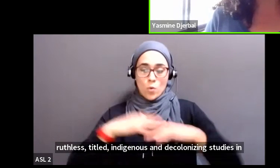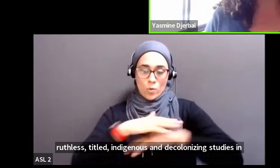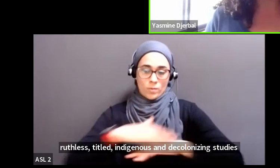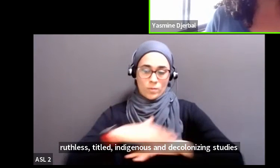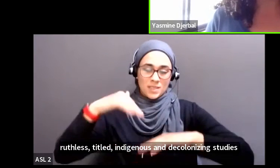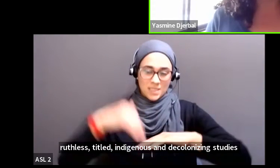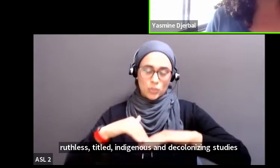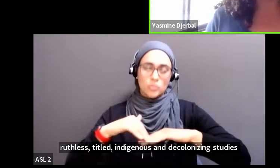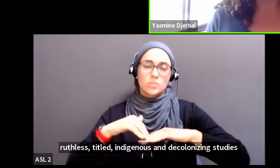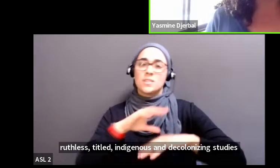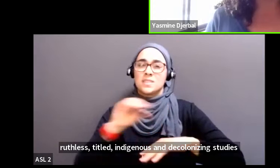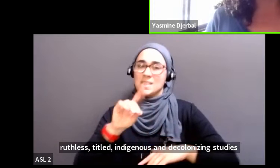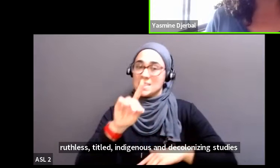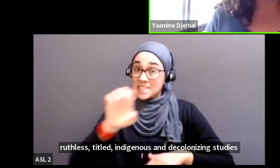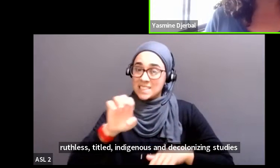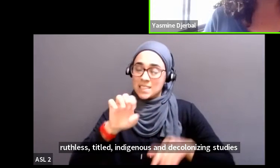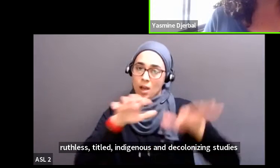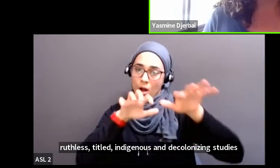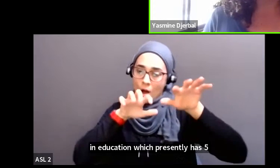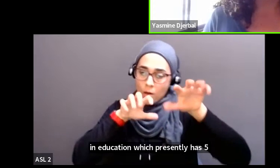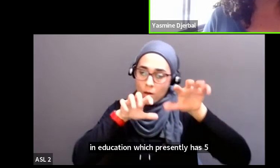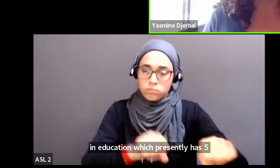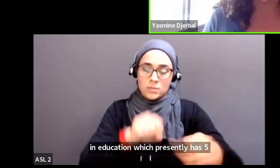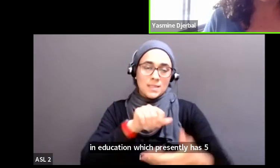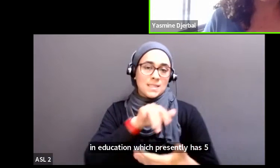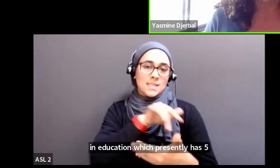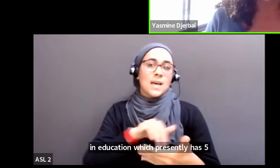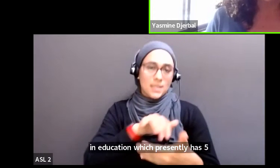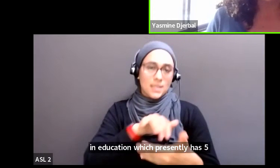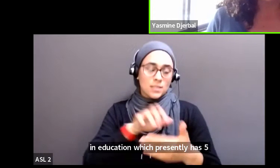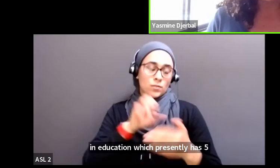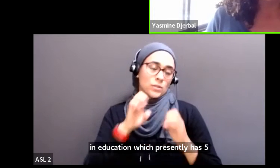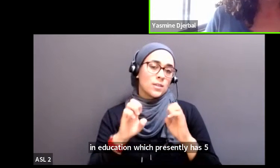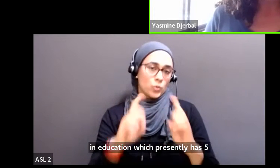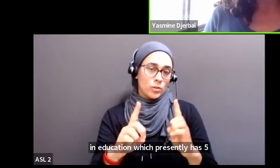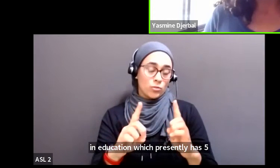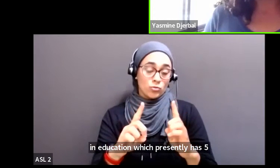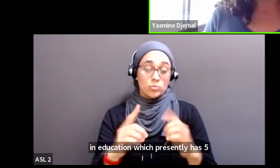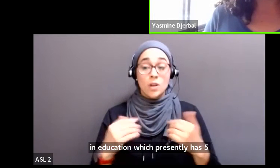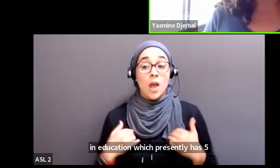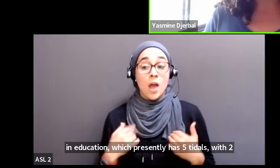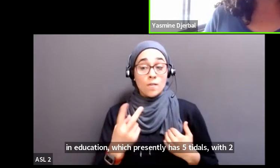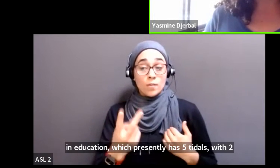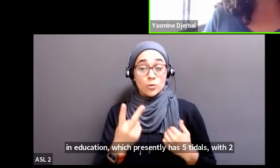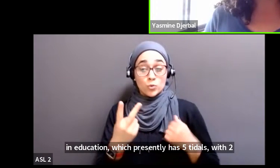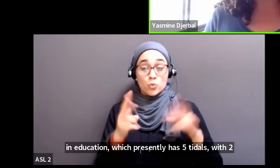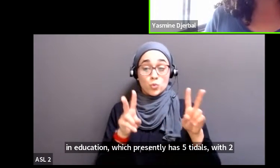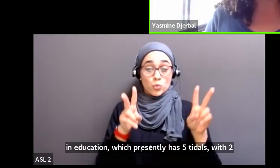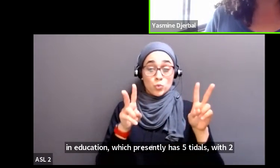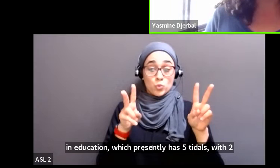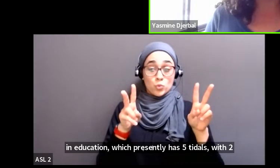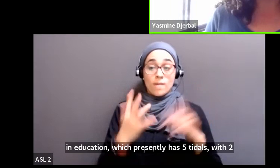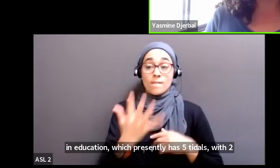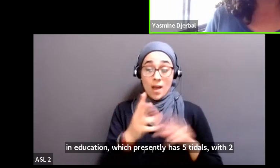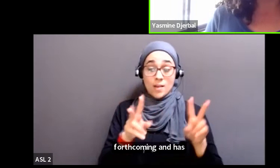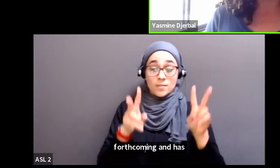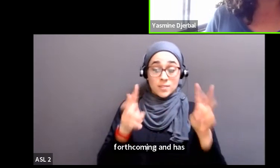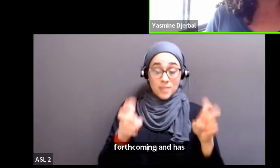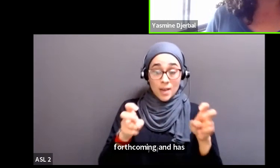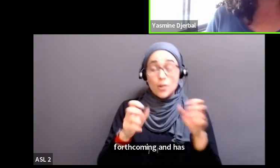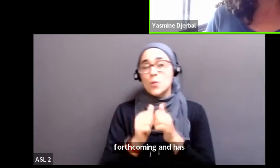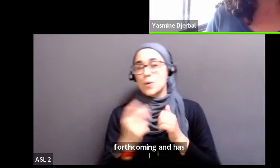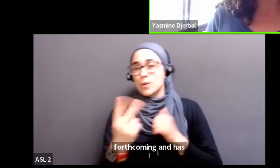which presently has 5 titles with 2 forthcoming, and has published extensively